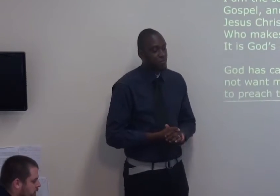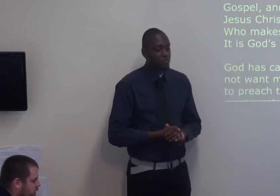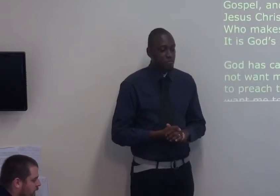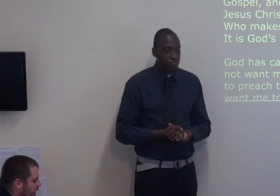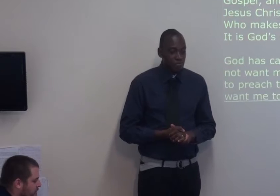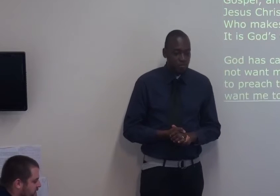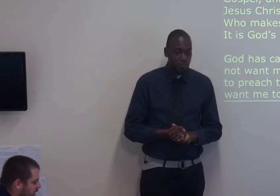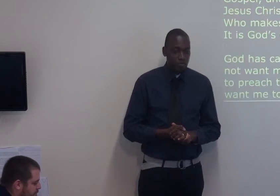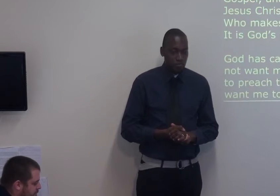I am the same.